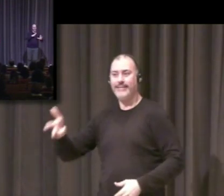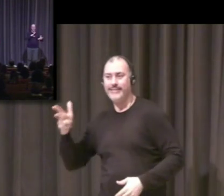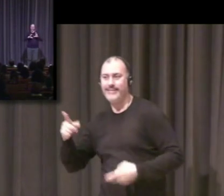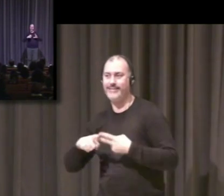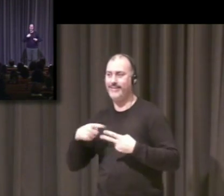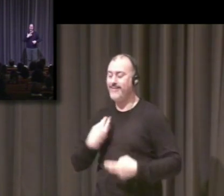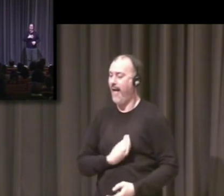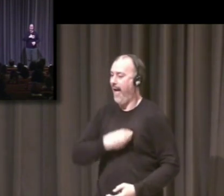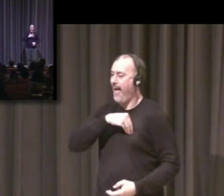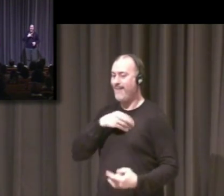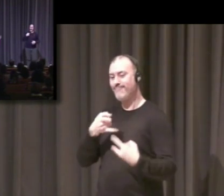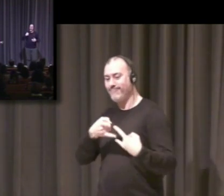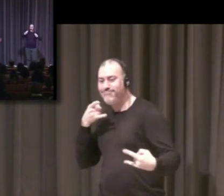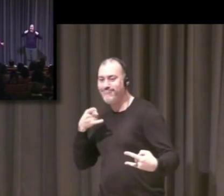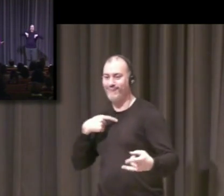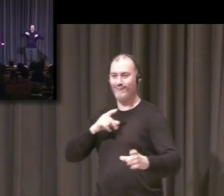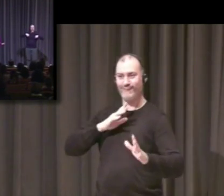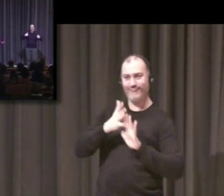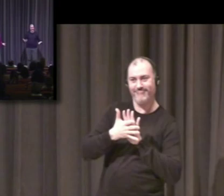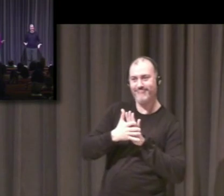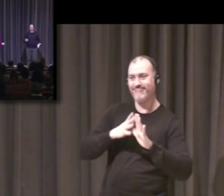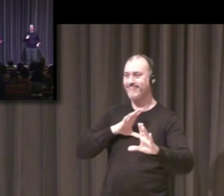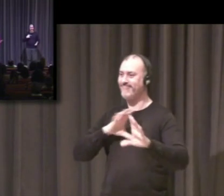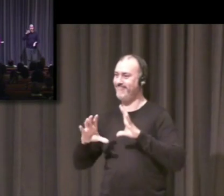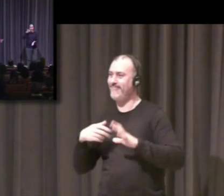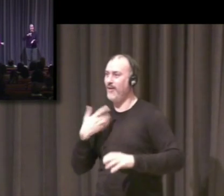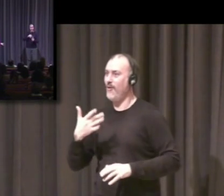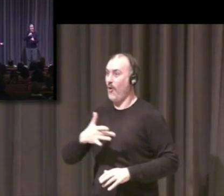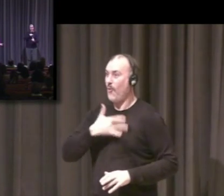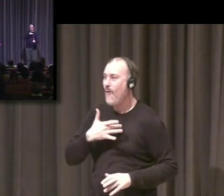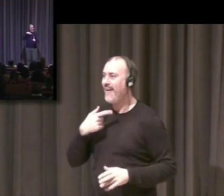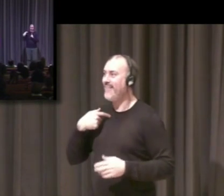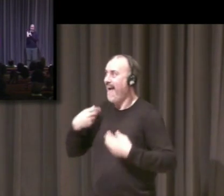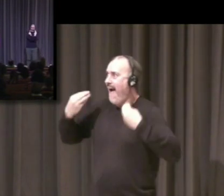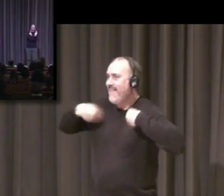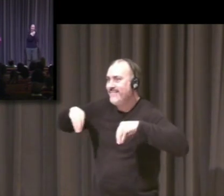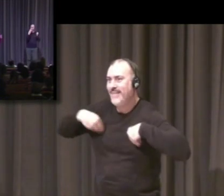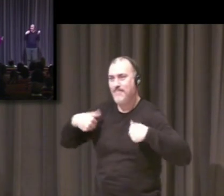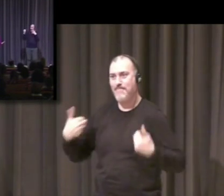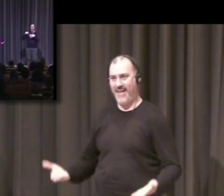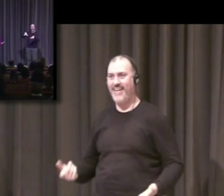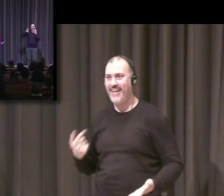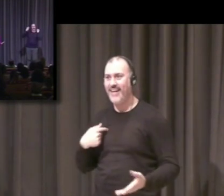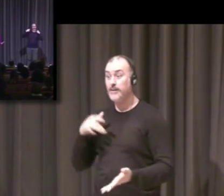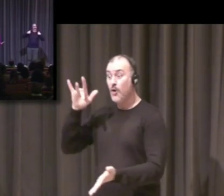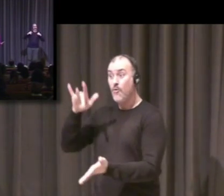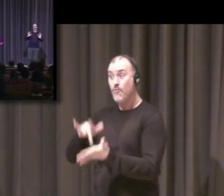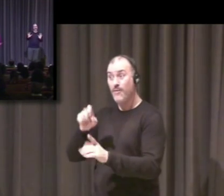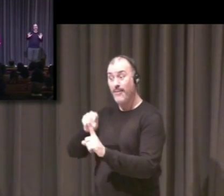understand different points of view. They will have the great pleasures of being human.